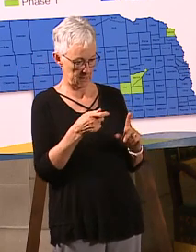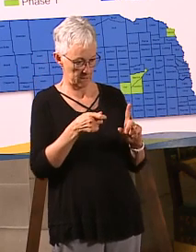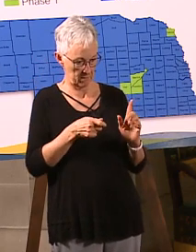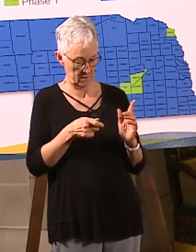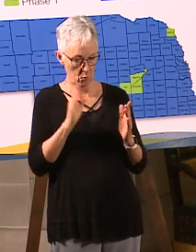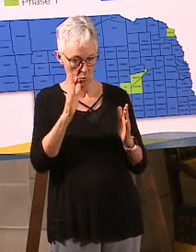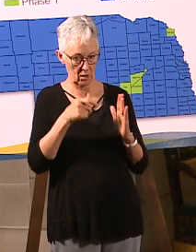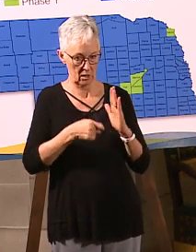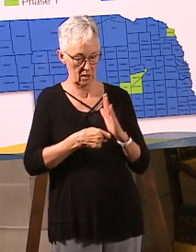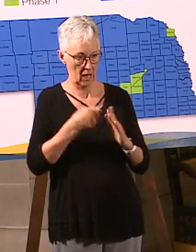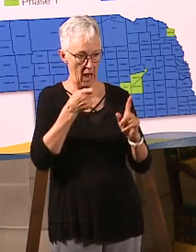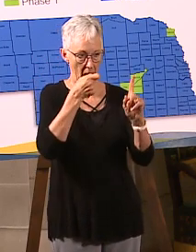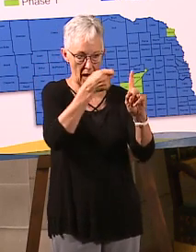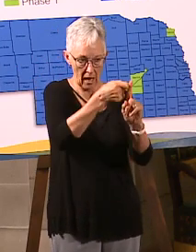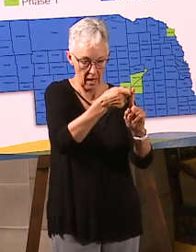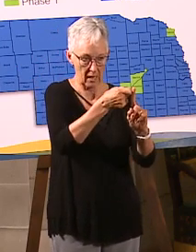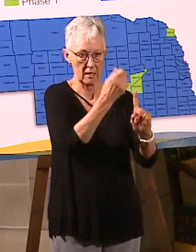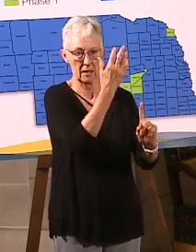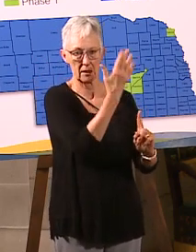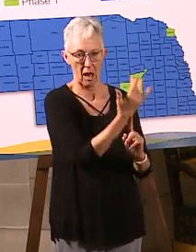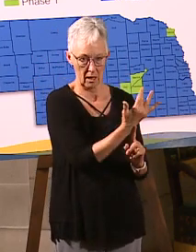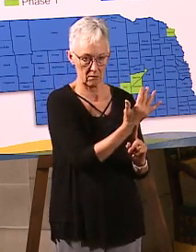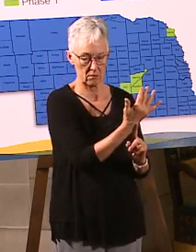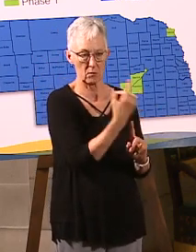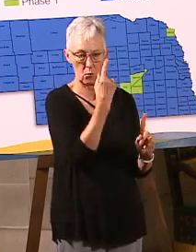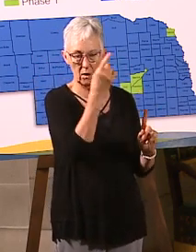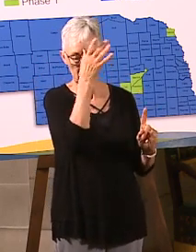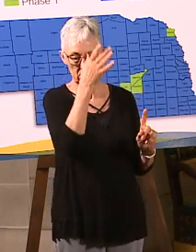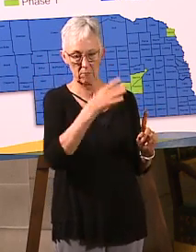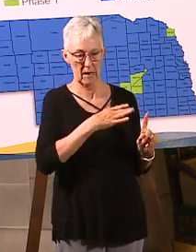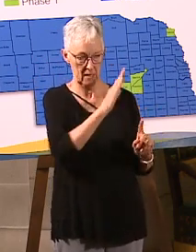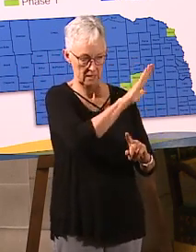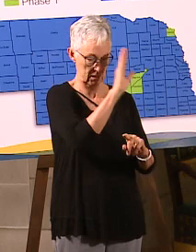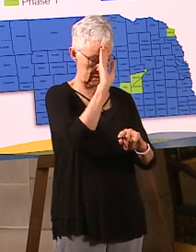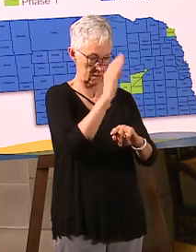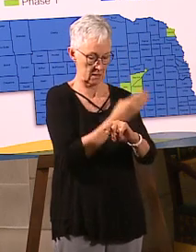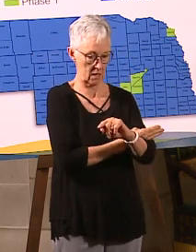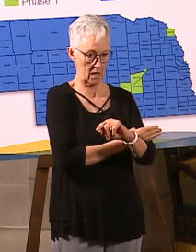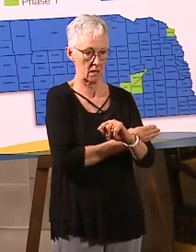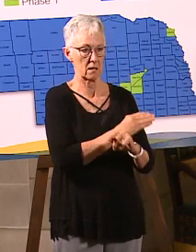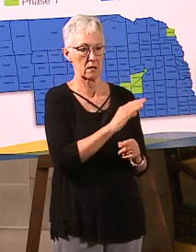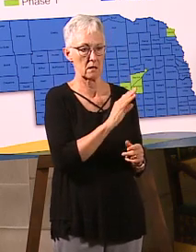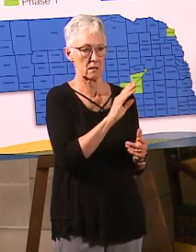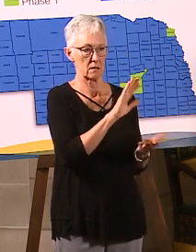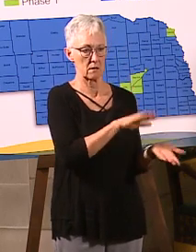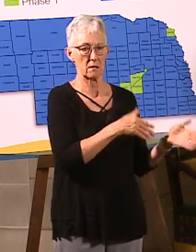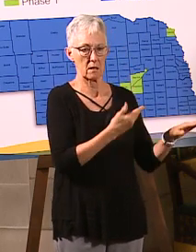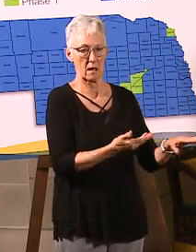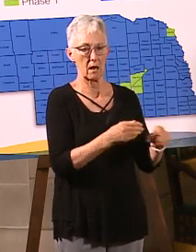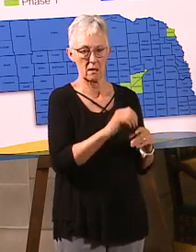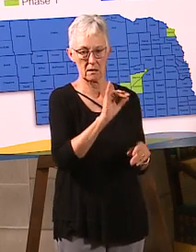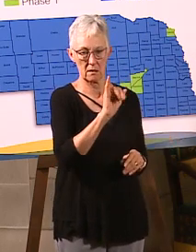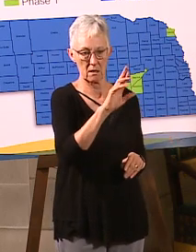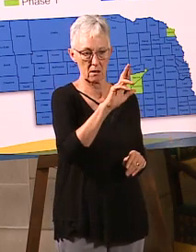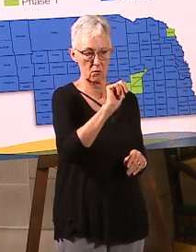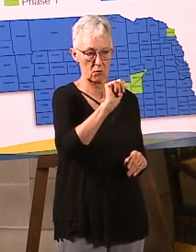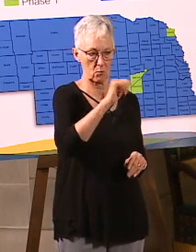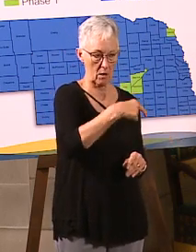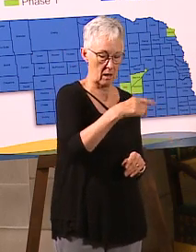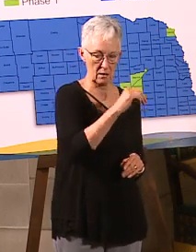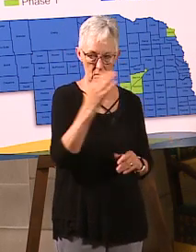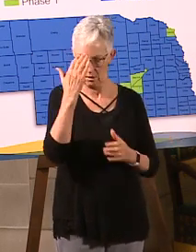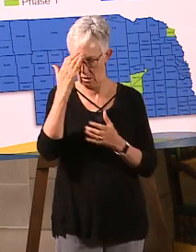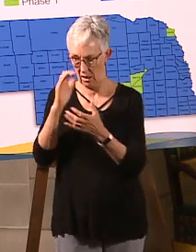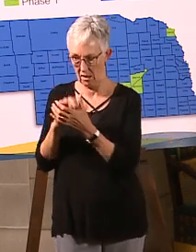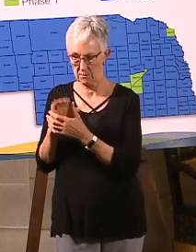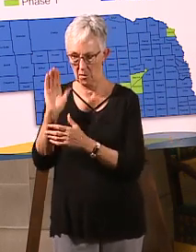to be lit by Monica Alexander, whose son was killed in Iraq. Her husband, Mel, will be extinguishing the candle at 8 p.m. I encourage all